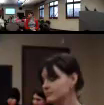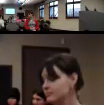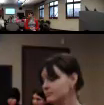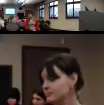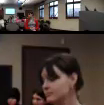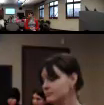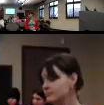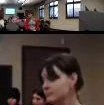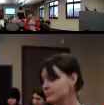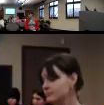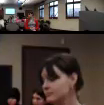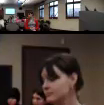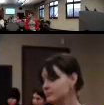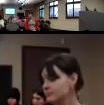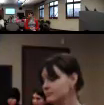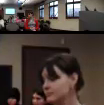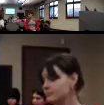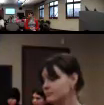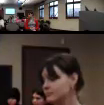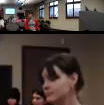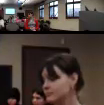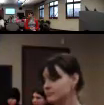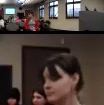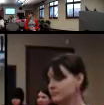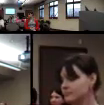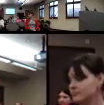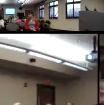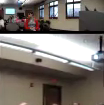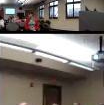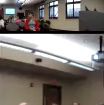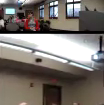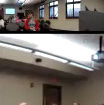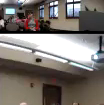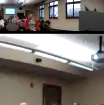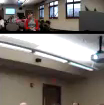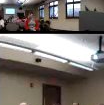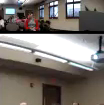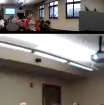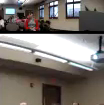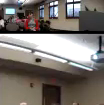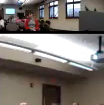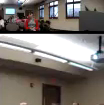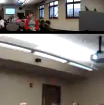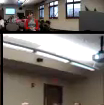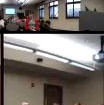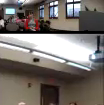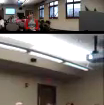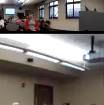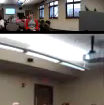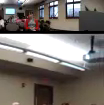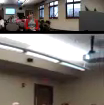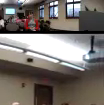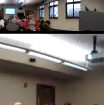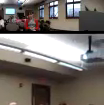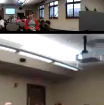I'm not talking about active part of sign language, but as a way to try to compensate for lack of language they had. Right. So in